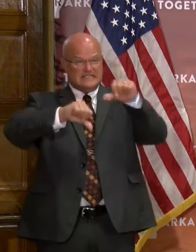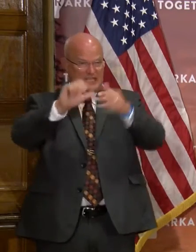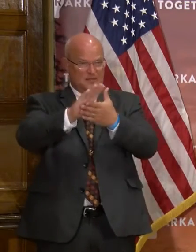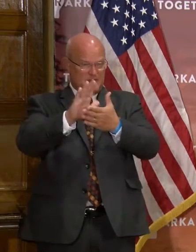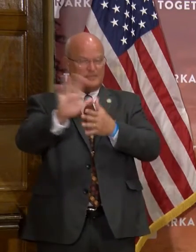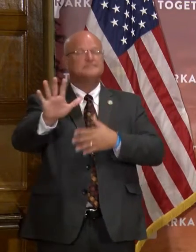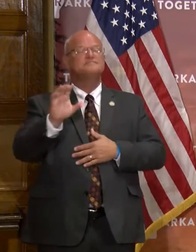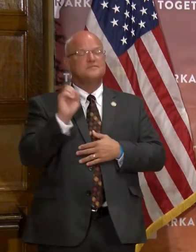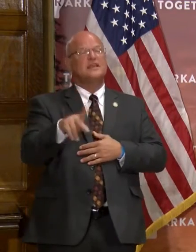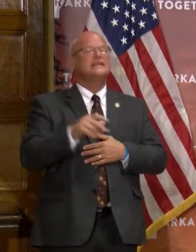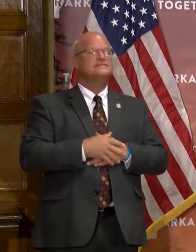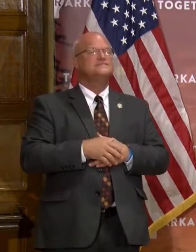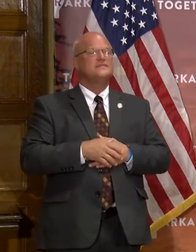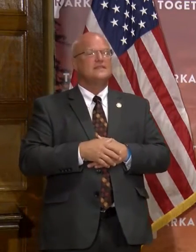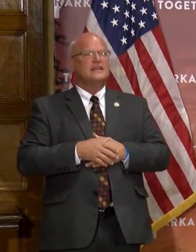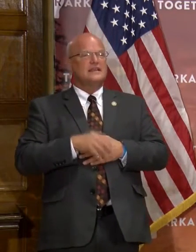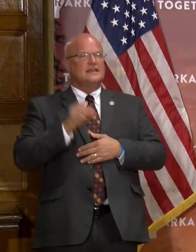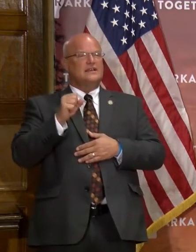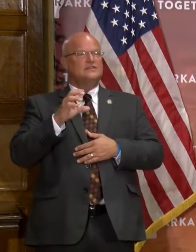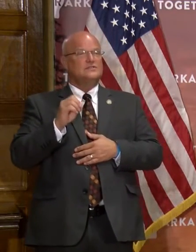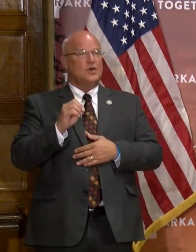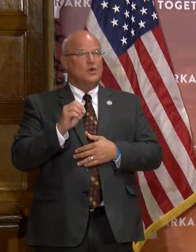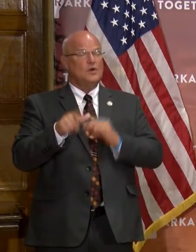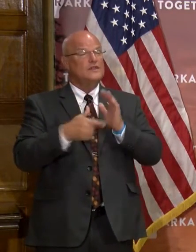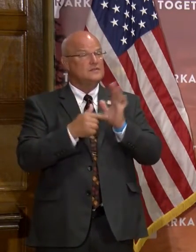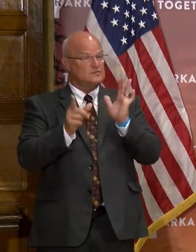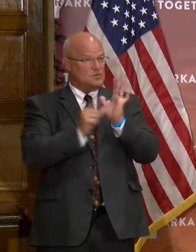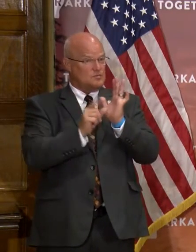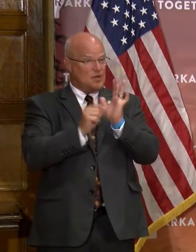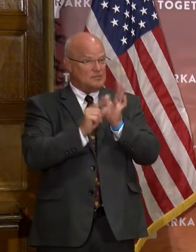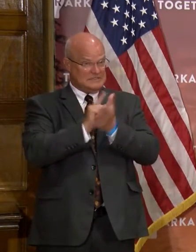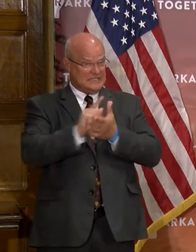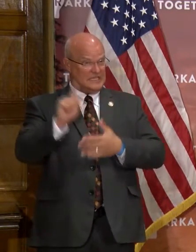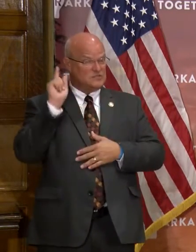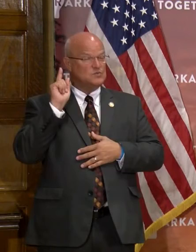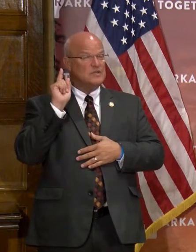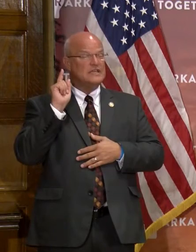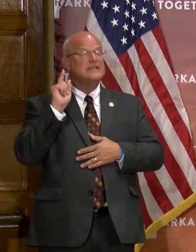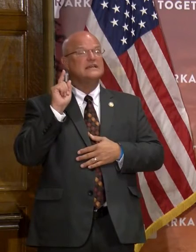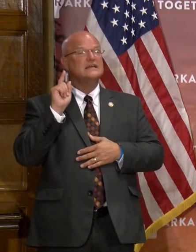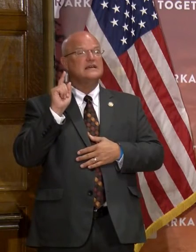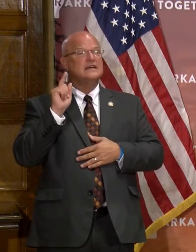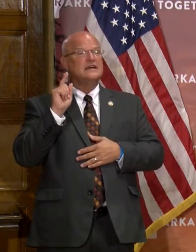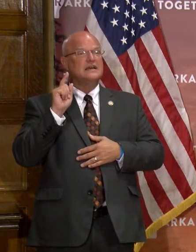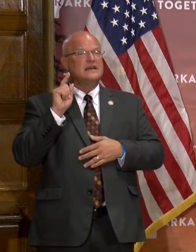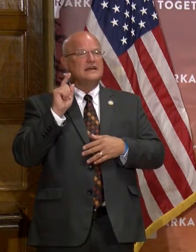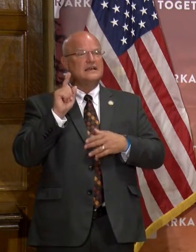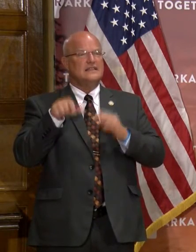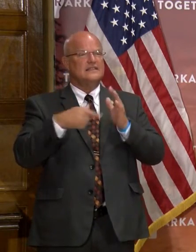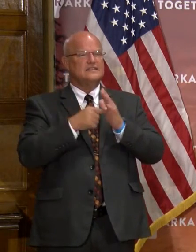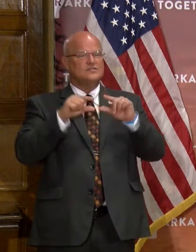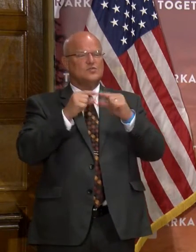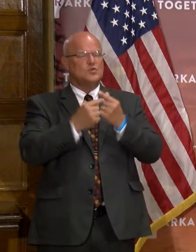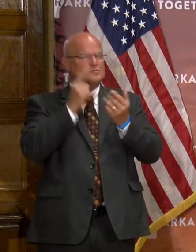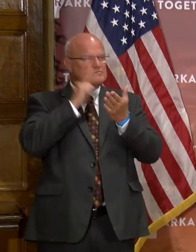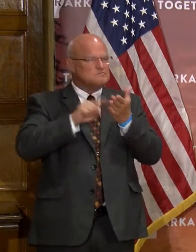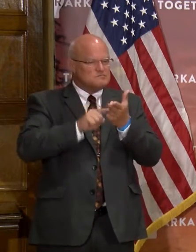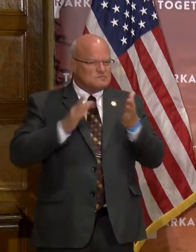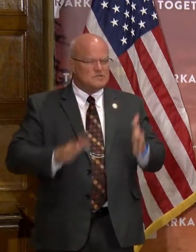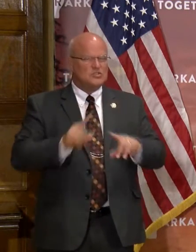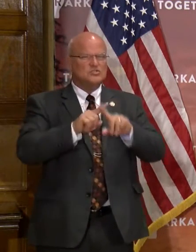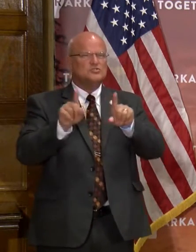Okay. So yes, so this was published last week. This group of investigators looked at